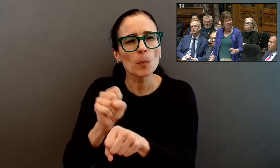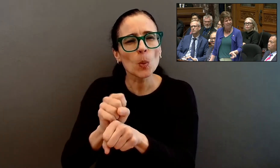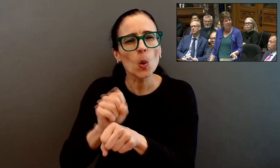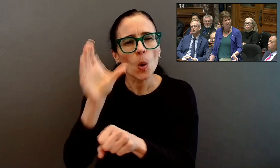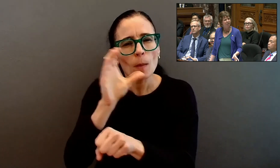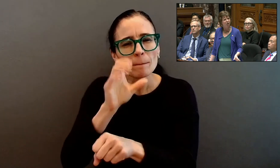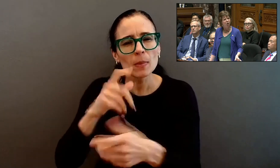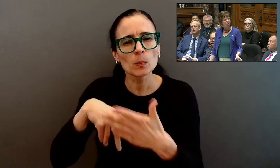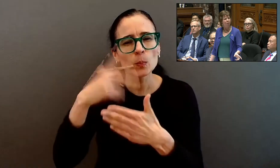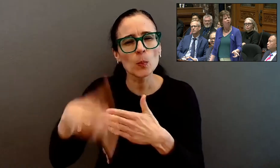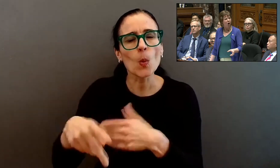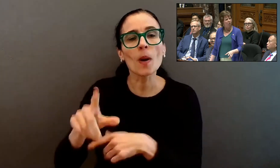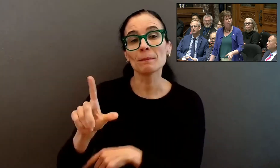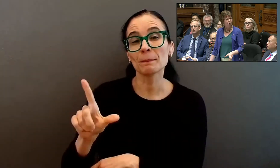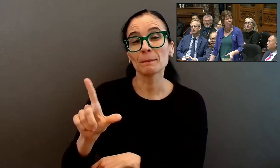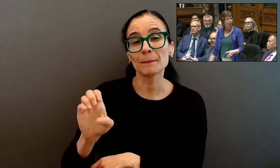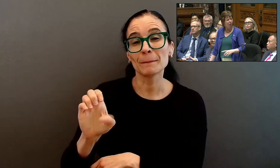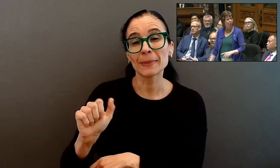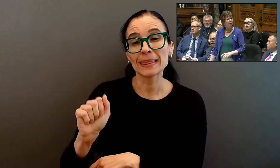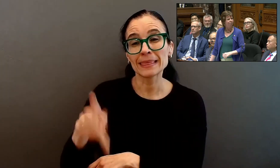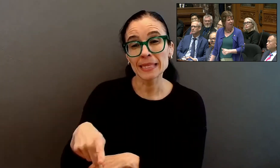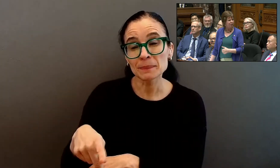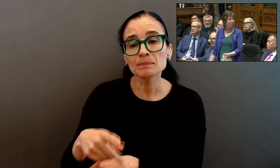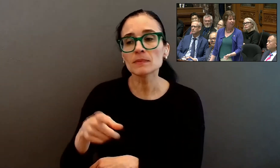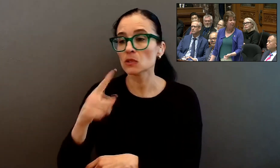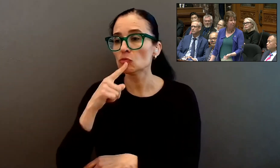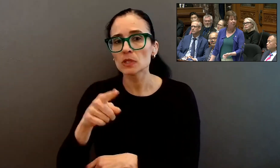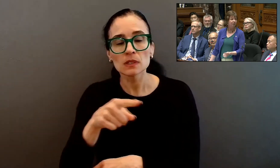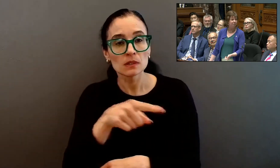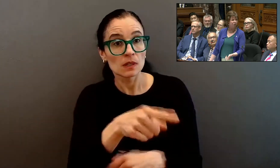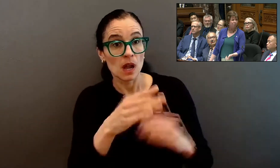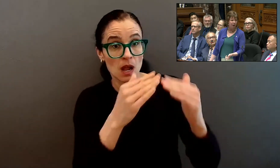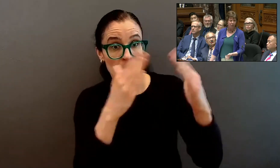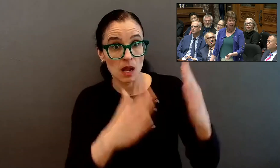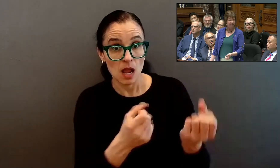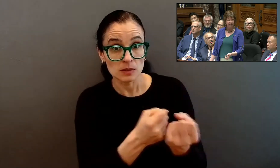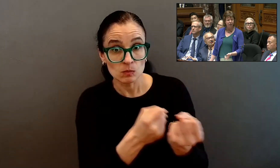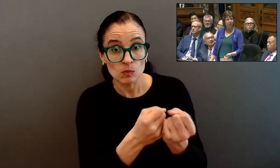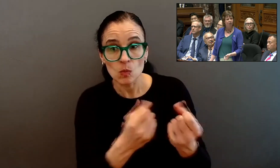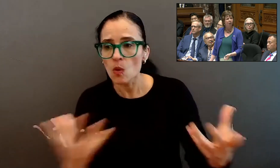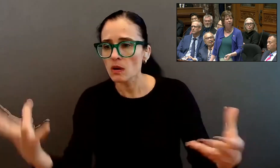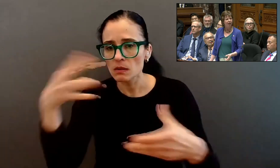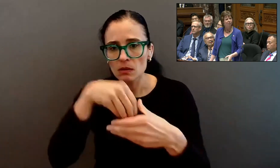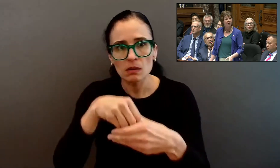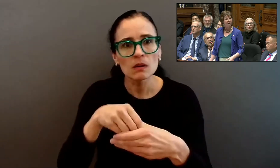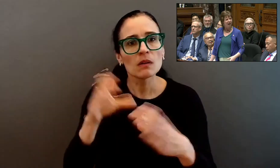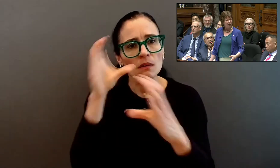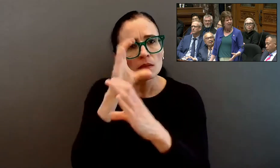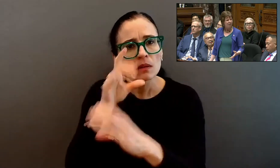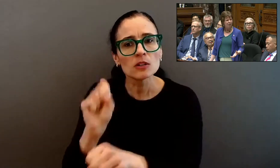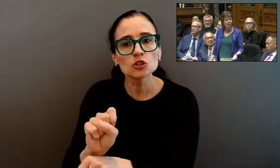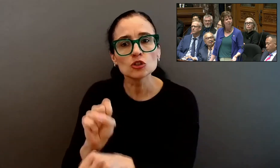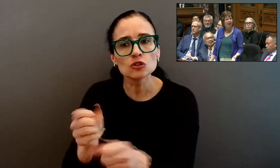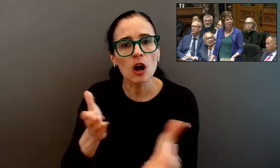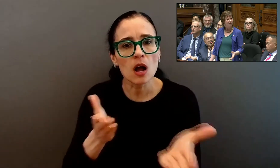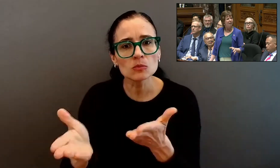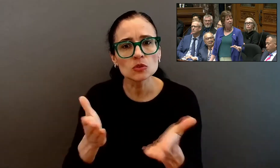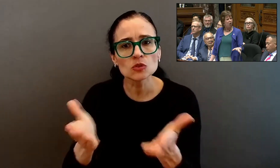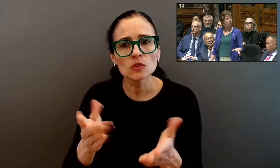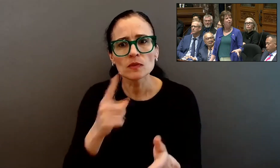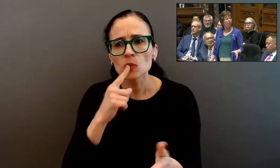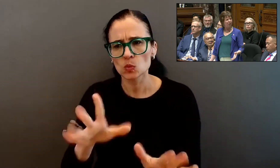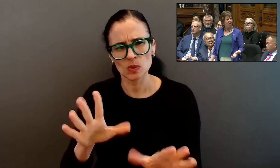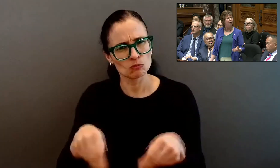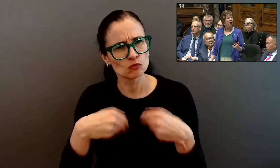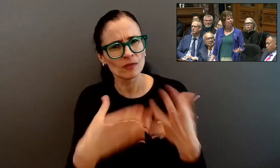homeless and addicted who have gone through the work that we have funded but has been delivered by organizations on the ground, to